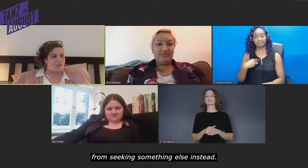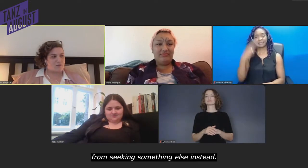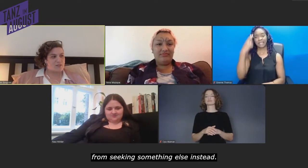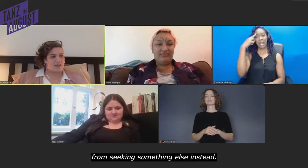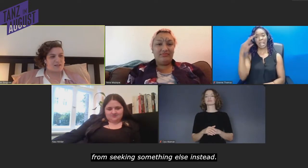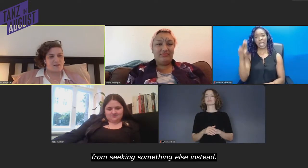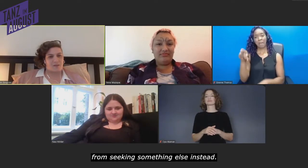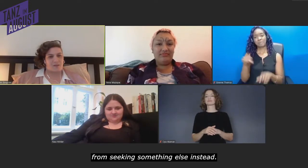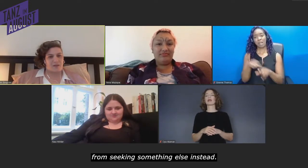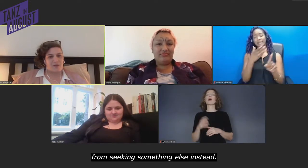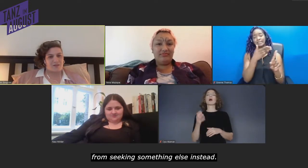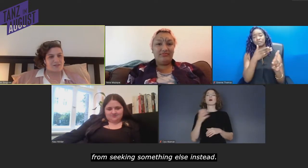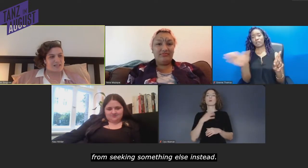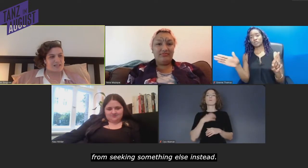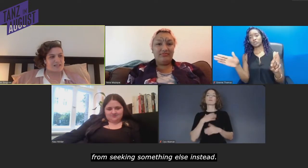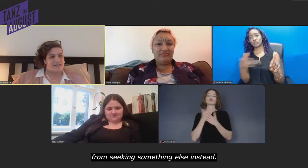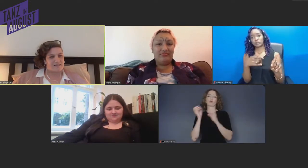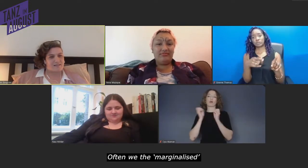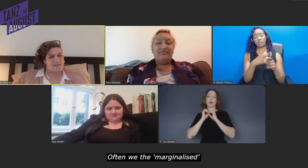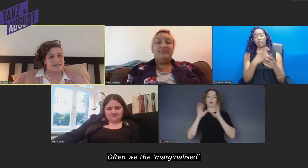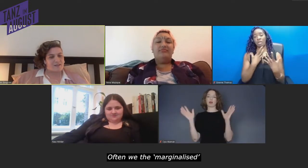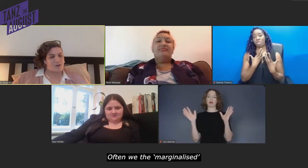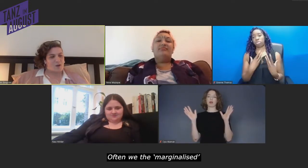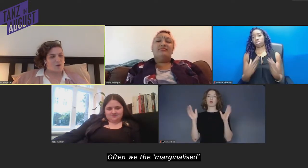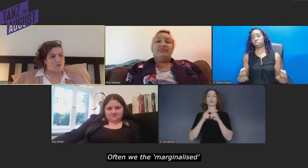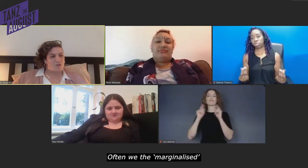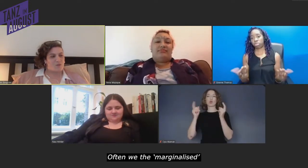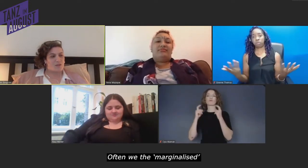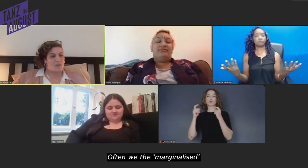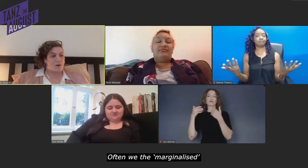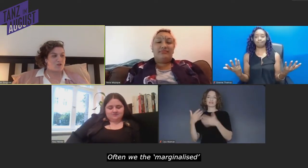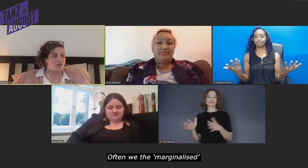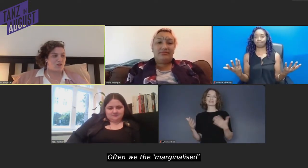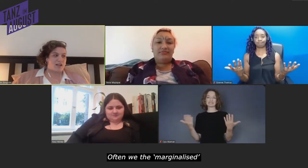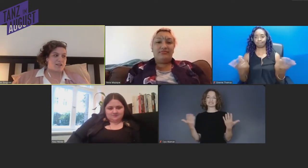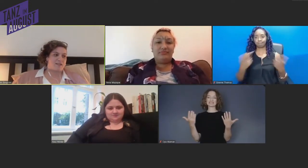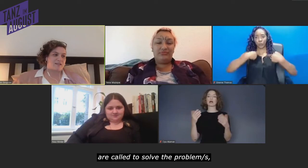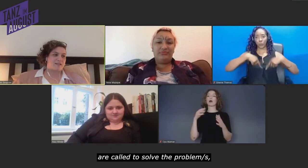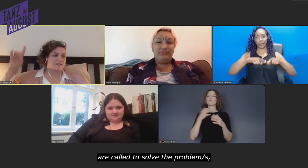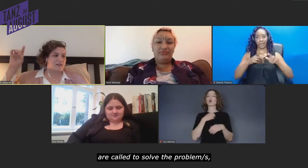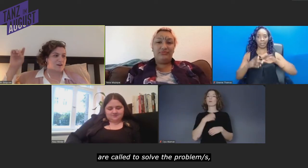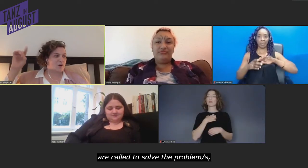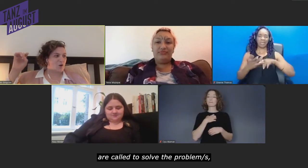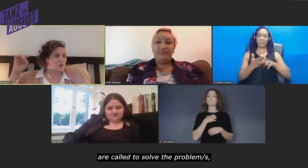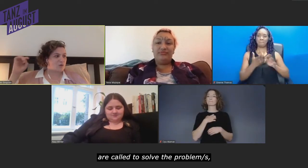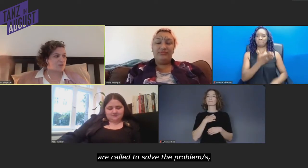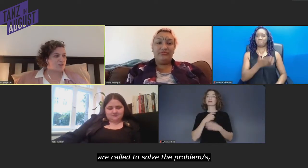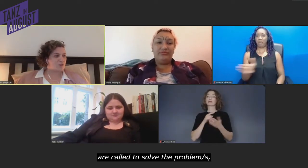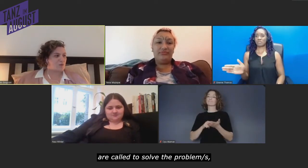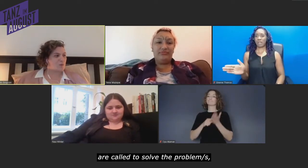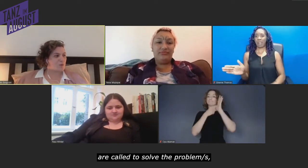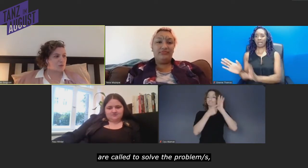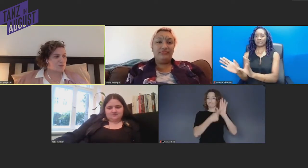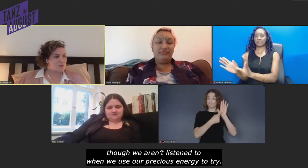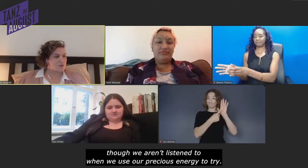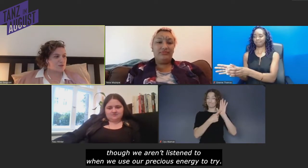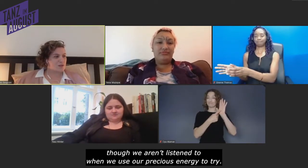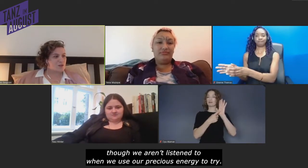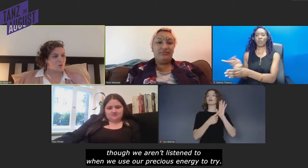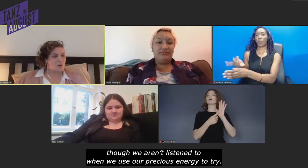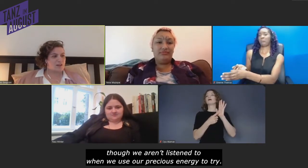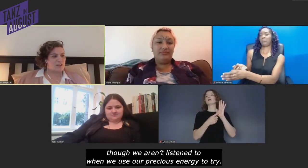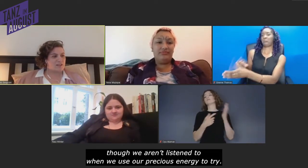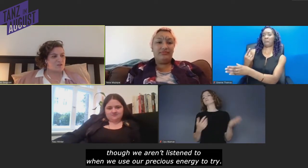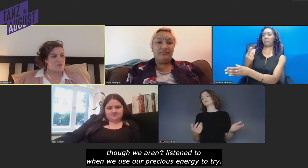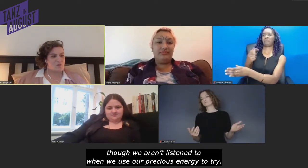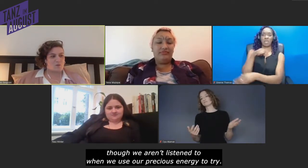from seeking something else instead. Often we, the marginalized, are called to solve problems, though